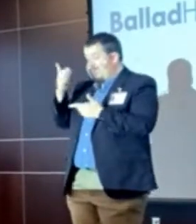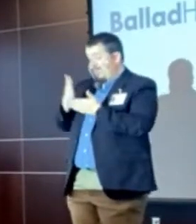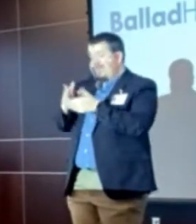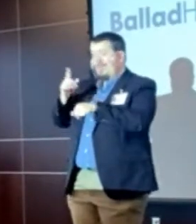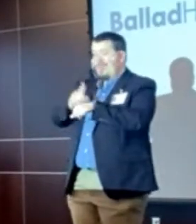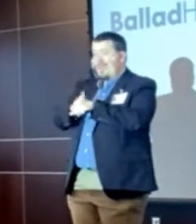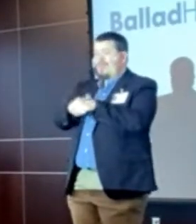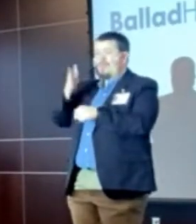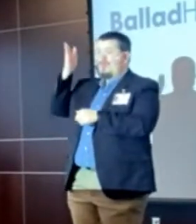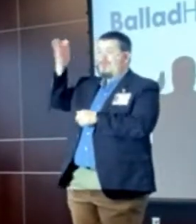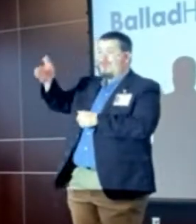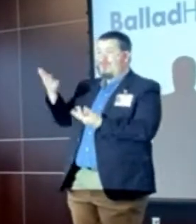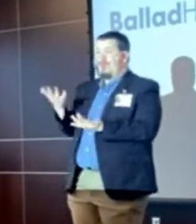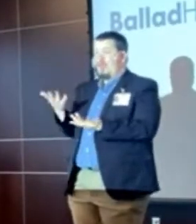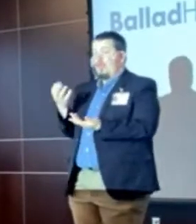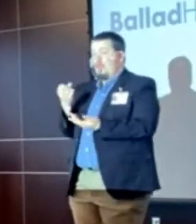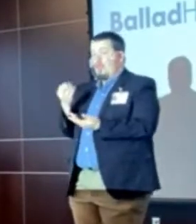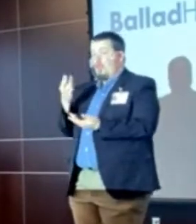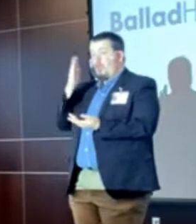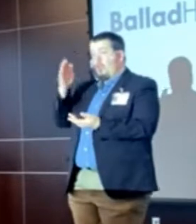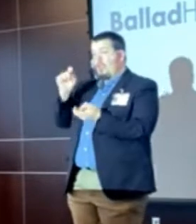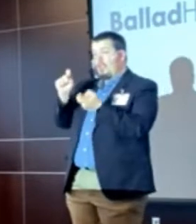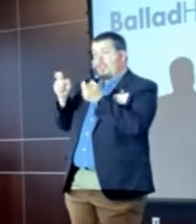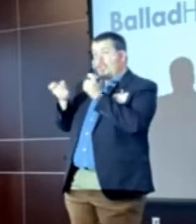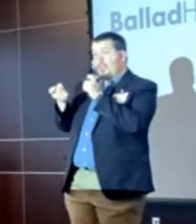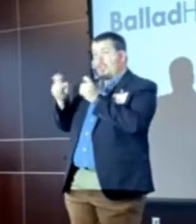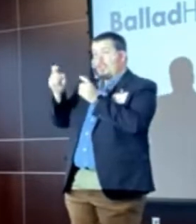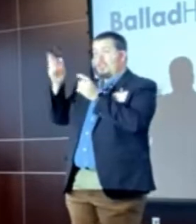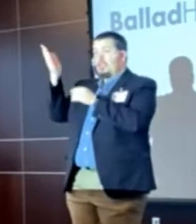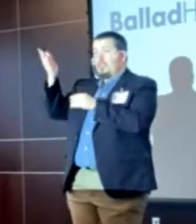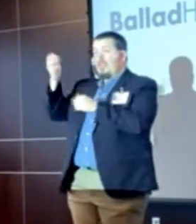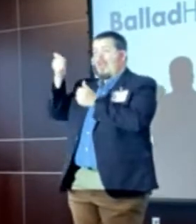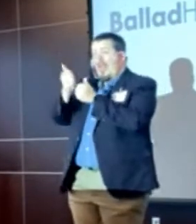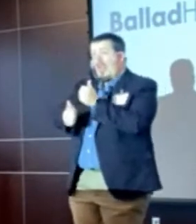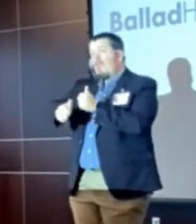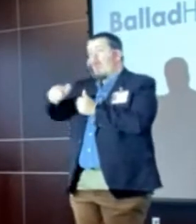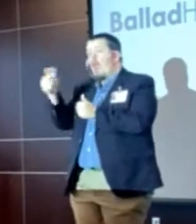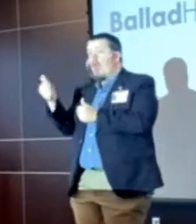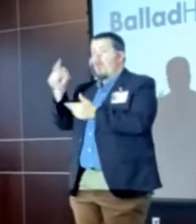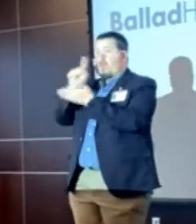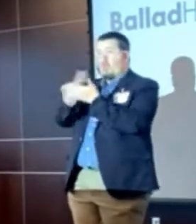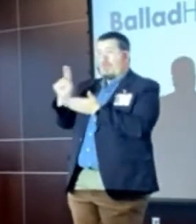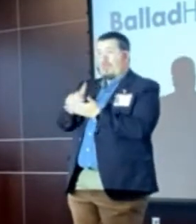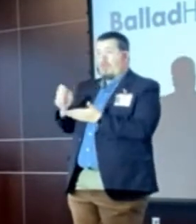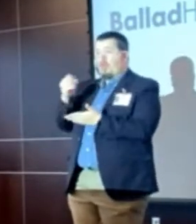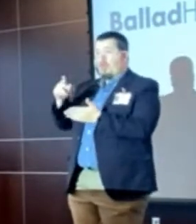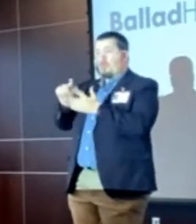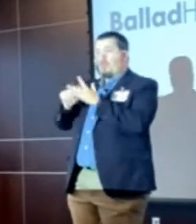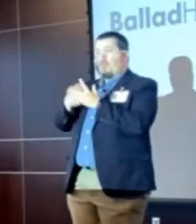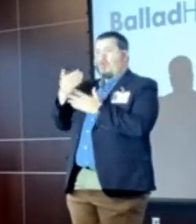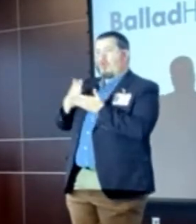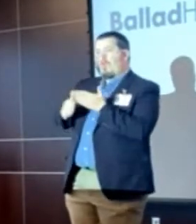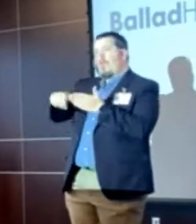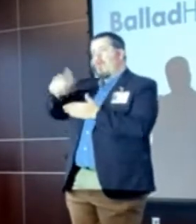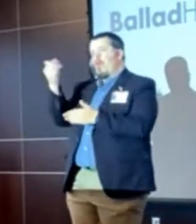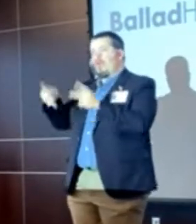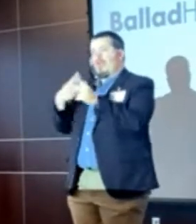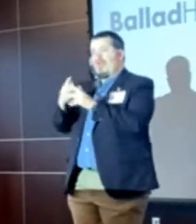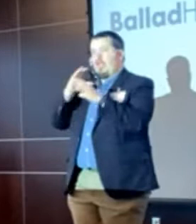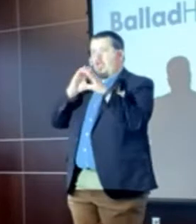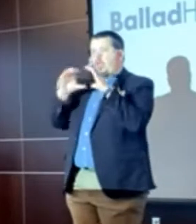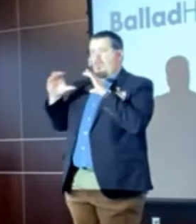come. And so we're going to adjust these briefings to start meeting every other week so that we can do some other types of